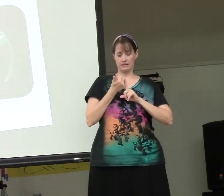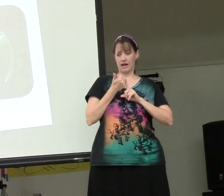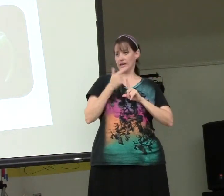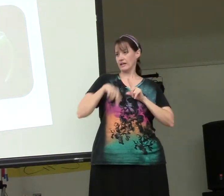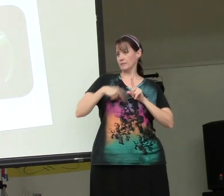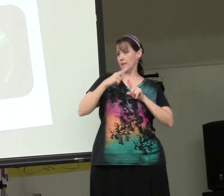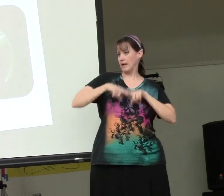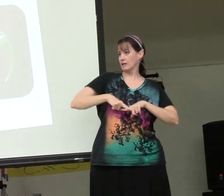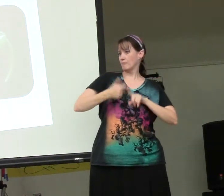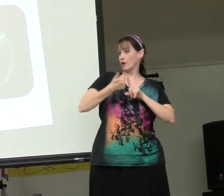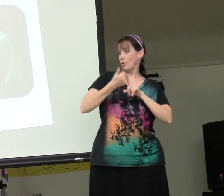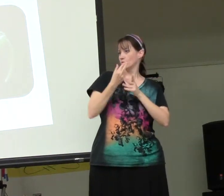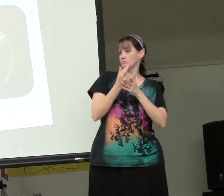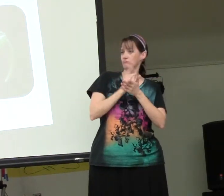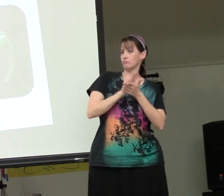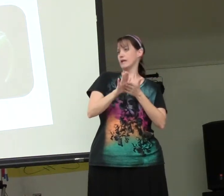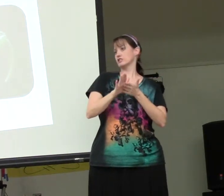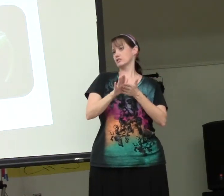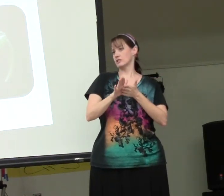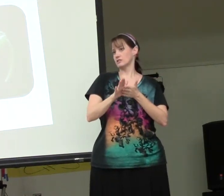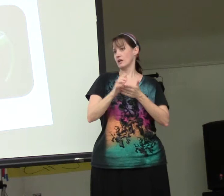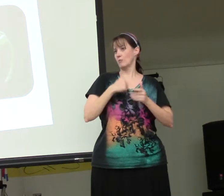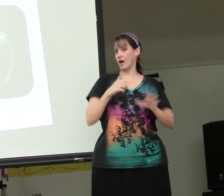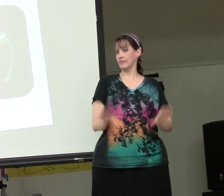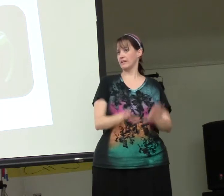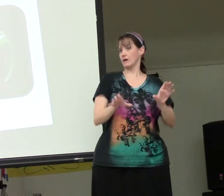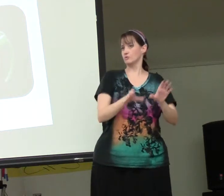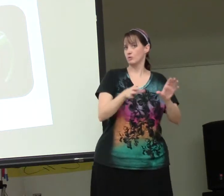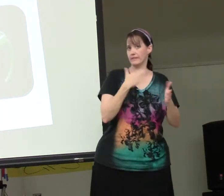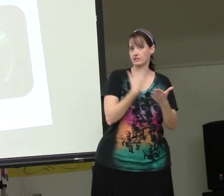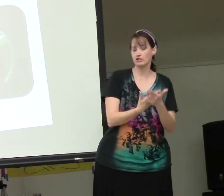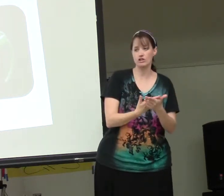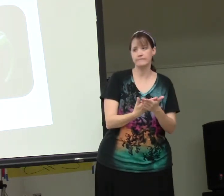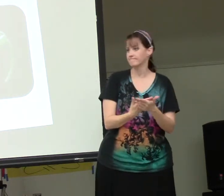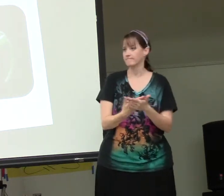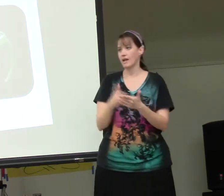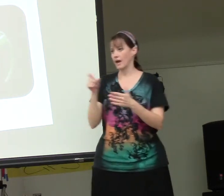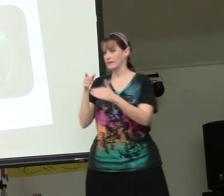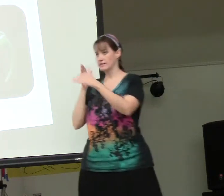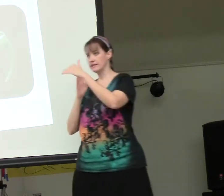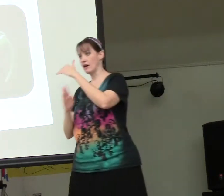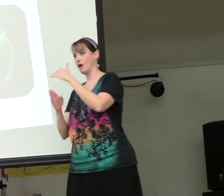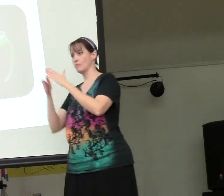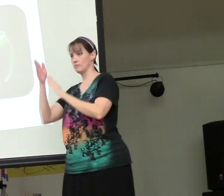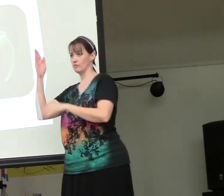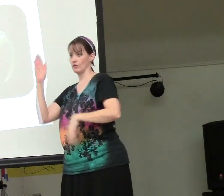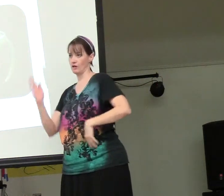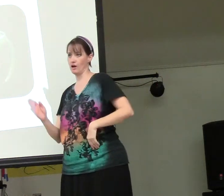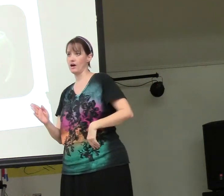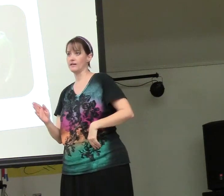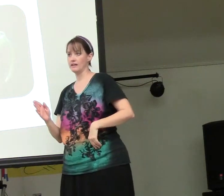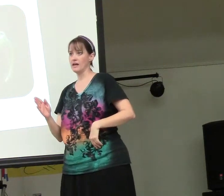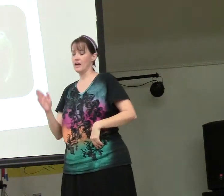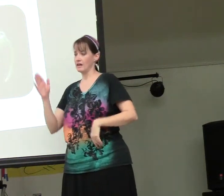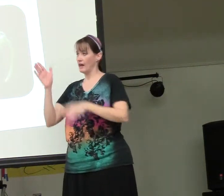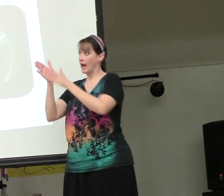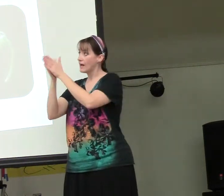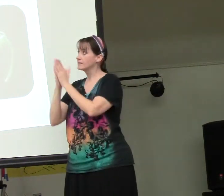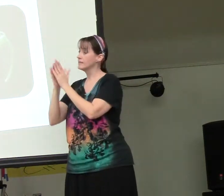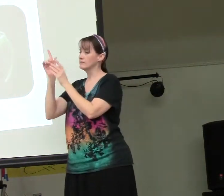I can't depend on my own righteousness and what I think I need. Good, and to stay humble before God and ask him to